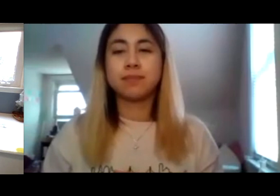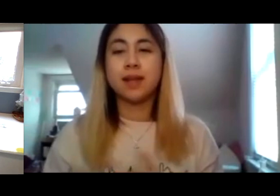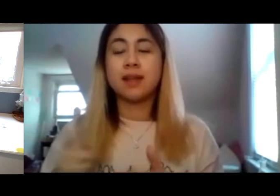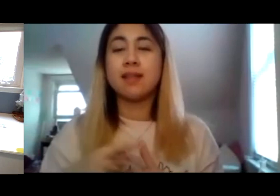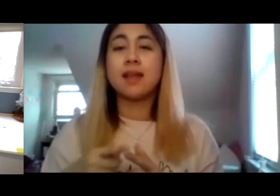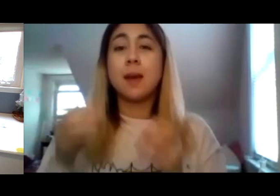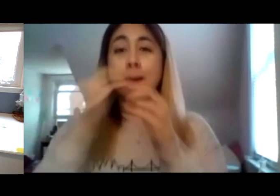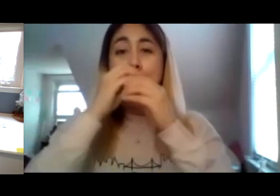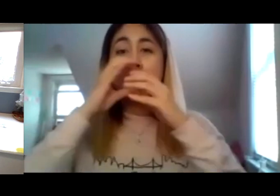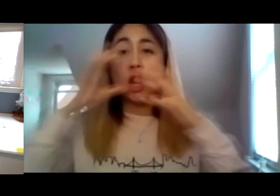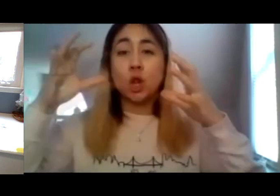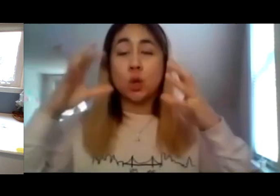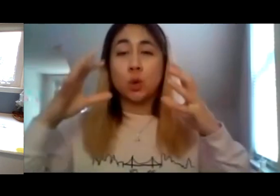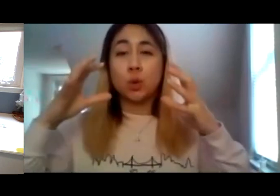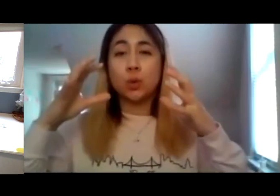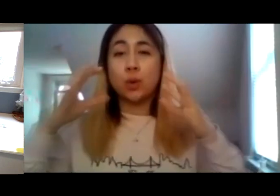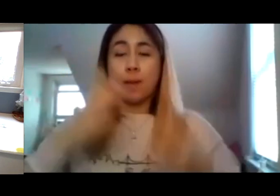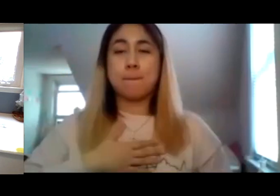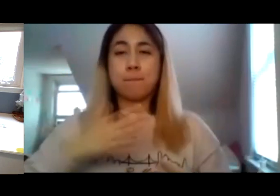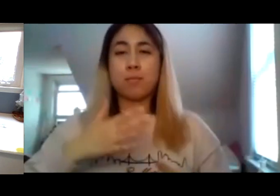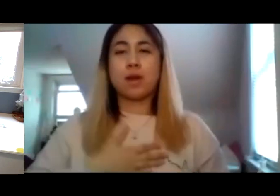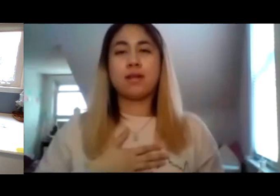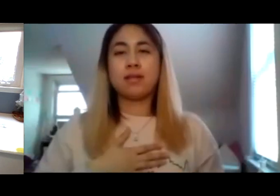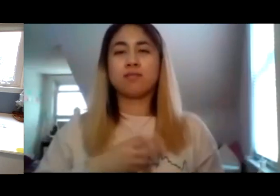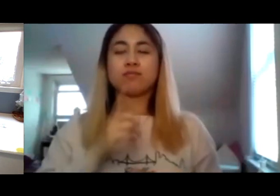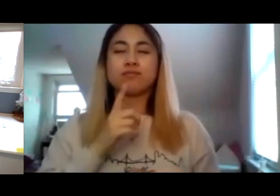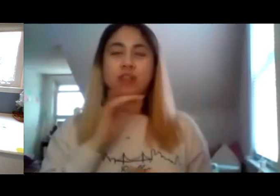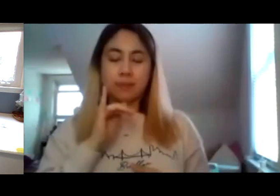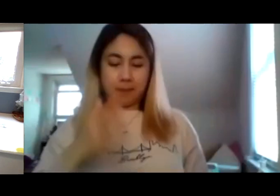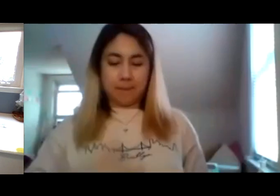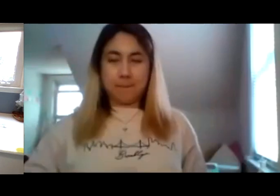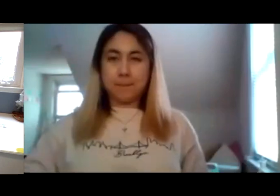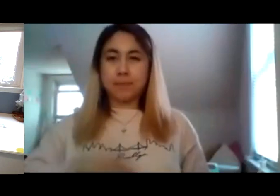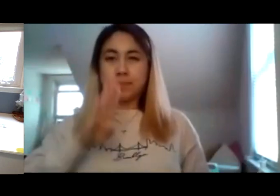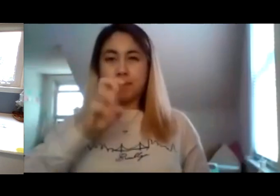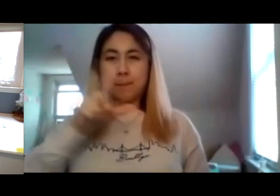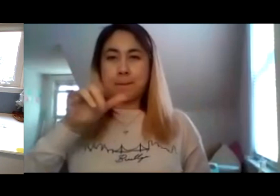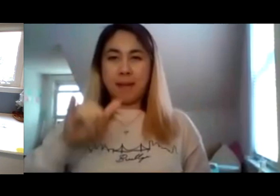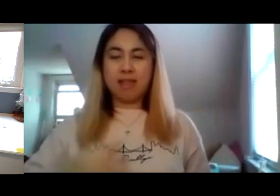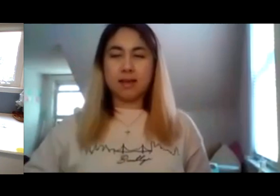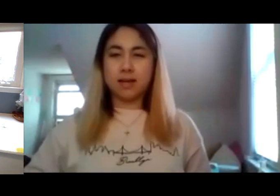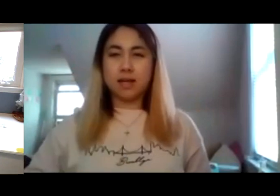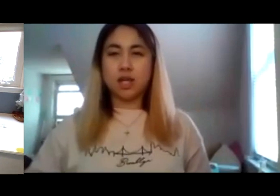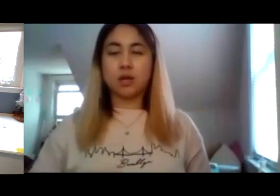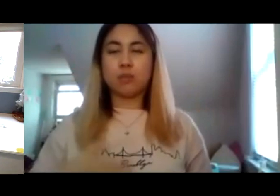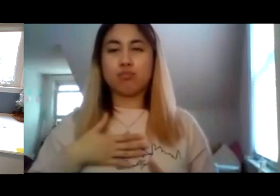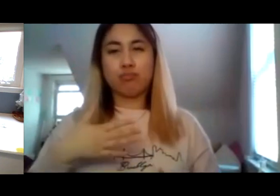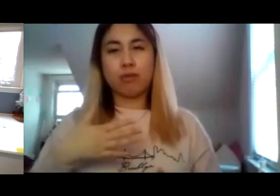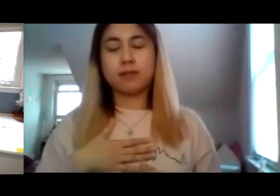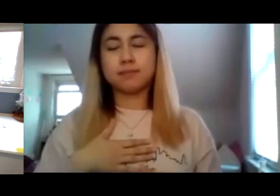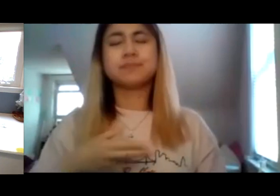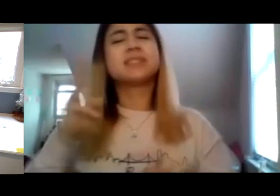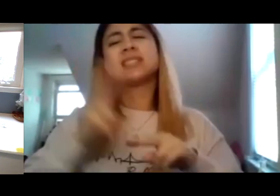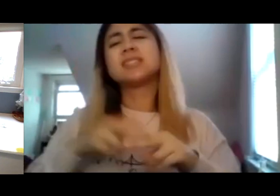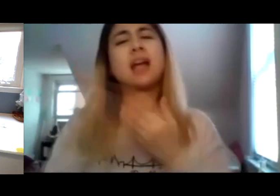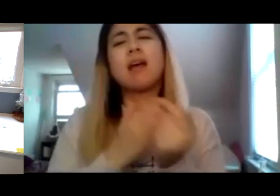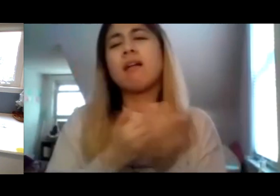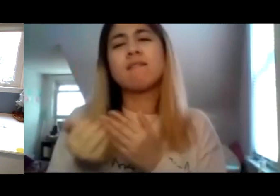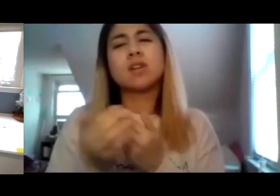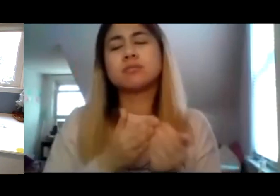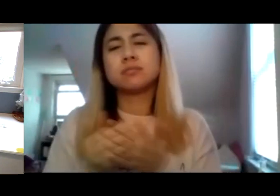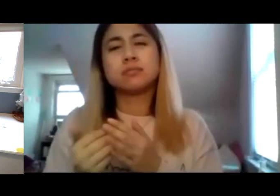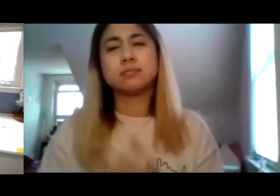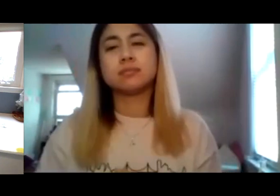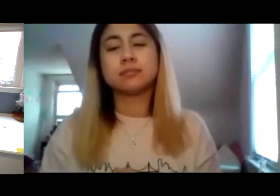balloon breath was a belly breath. So for our balloon breath, and remember, you can sit however you're comfortable. Our balloon